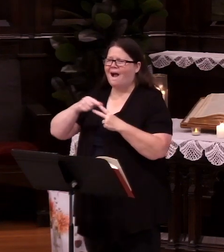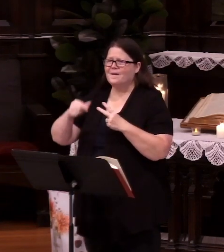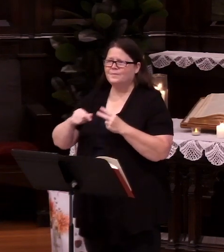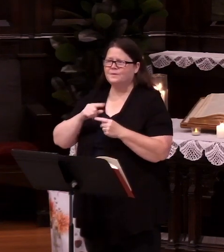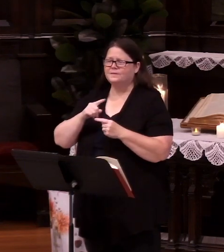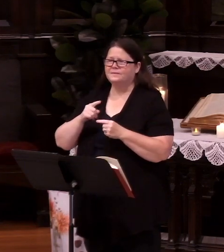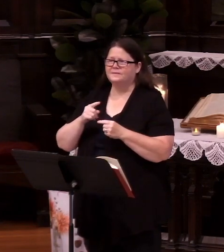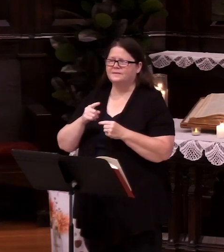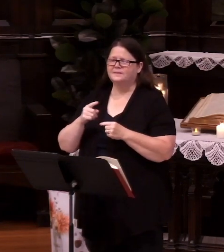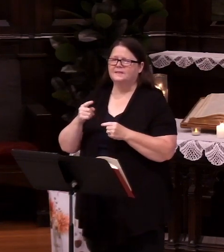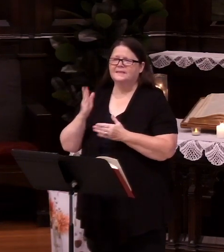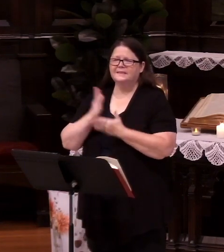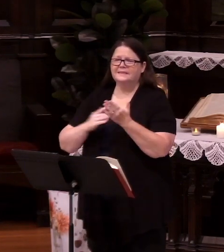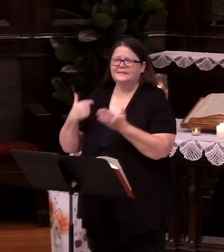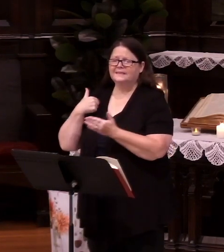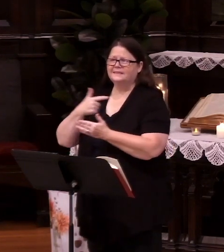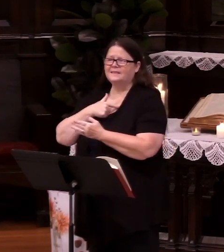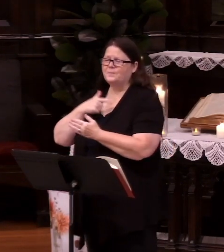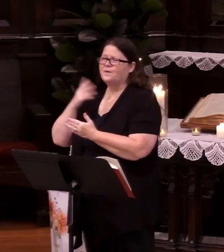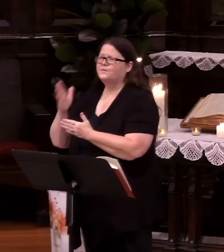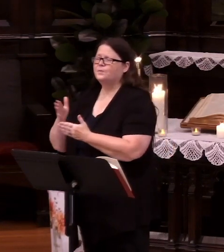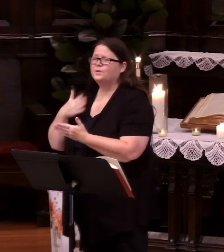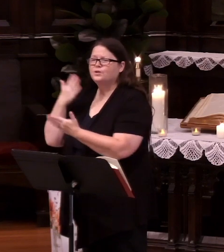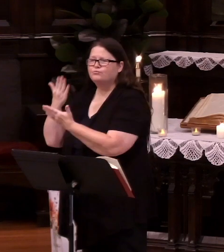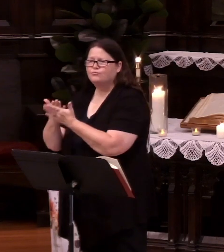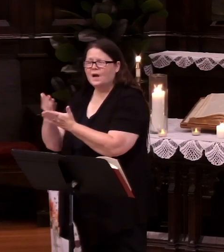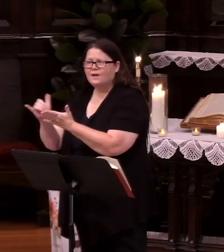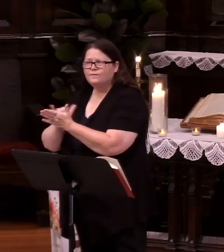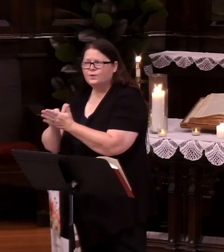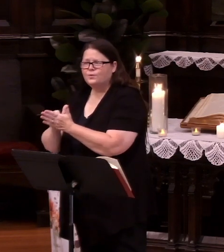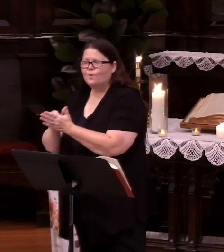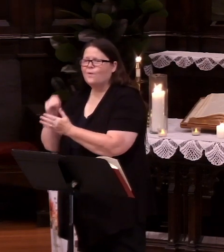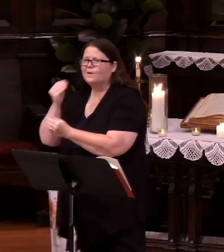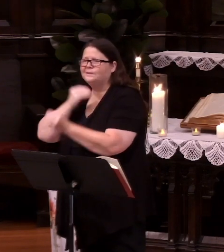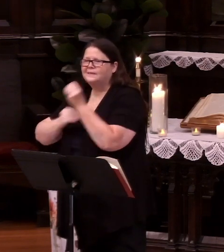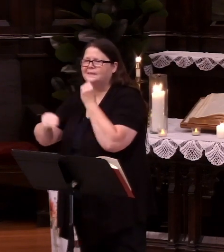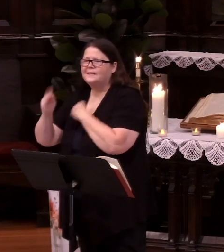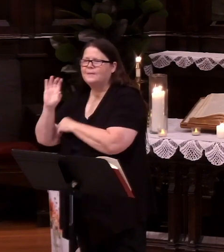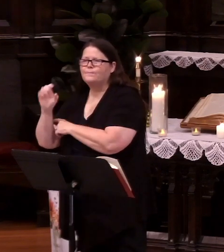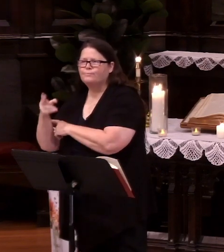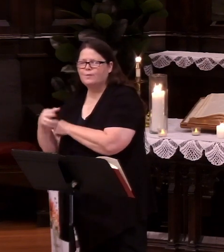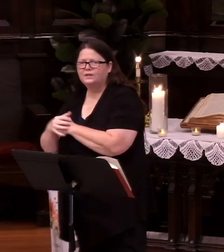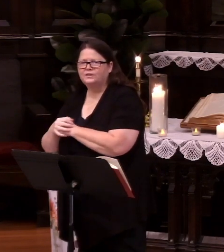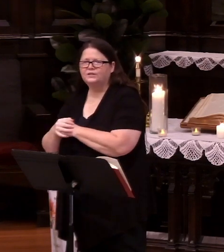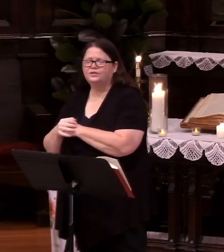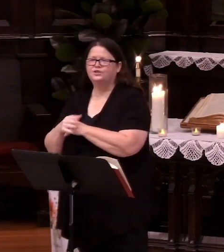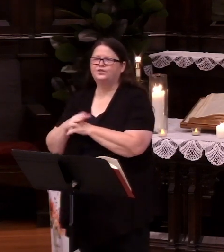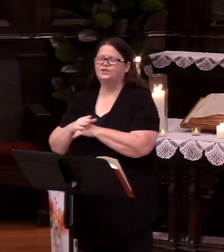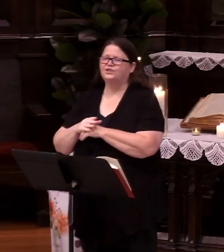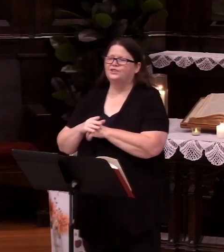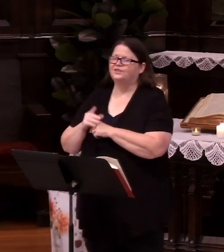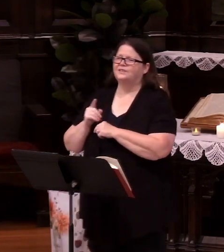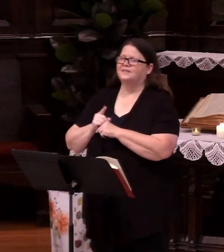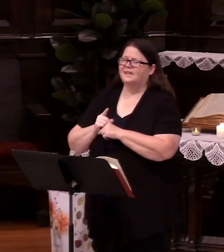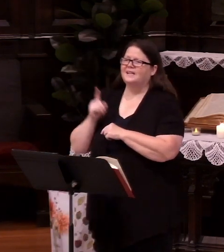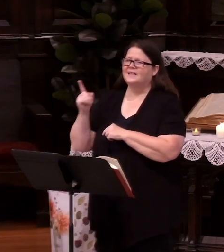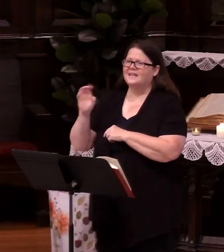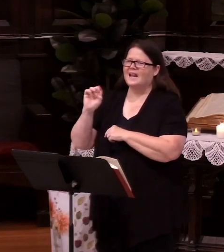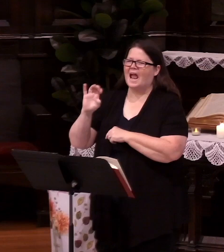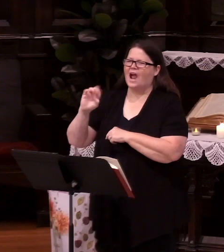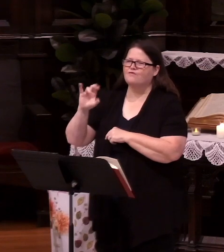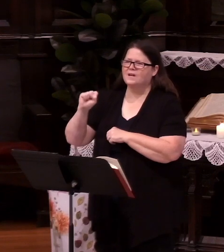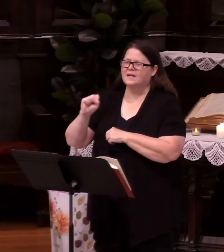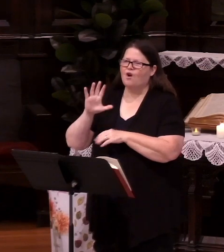first got there, chose to actually have a nice sit-down lunch before the musical. Others, like Erica and her family, took advantage of some really